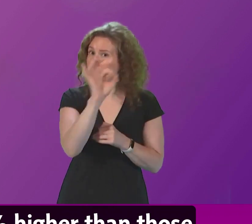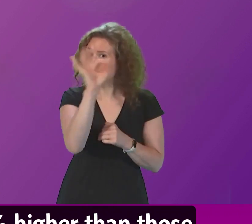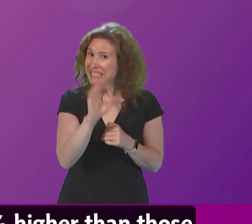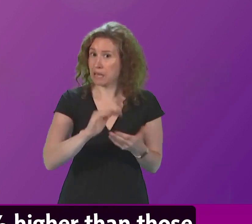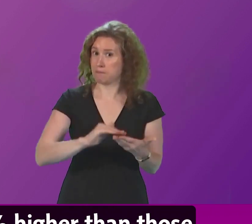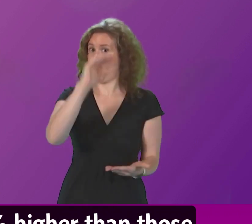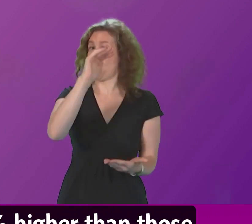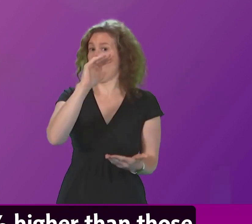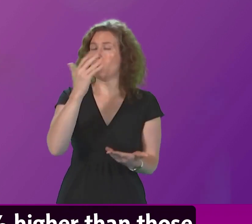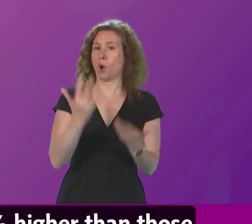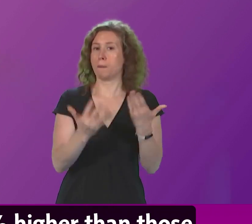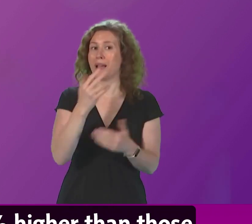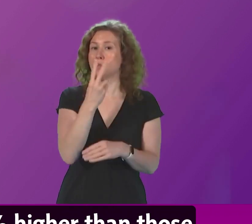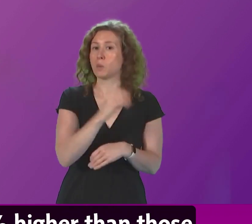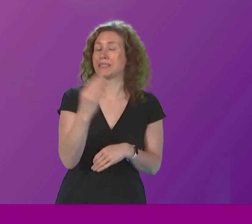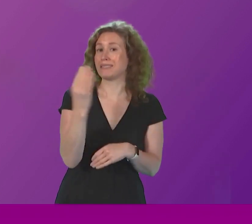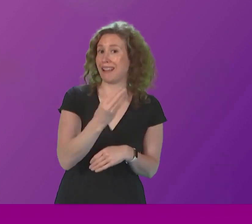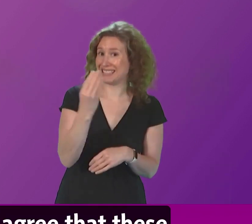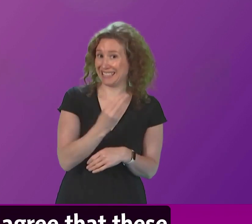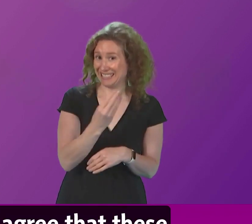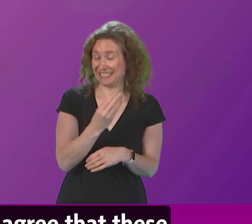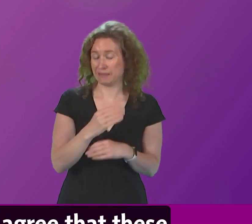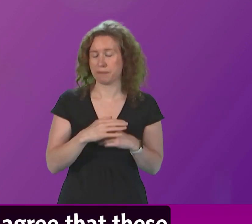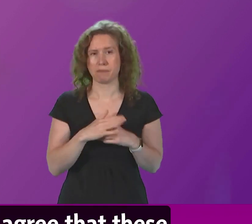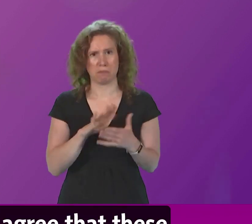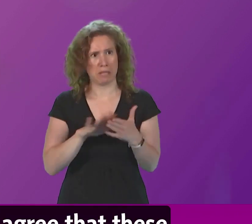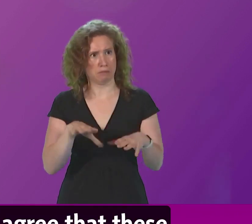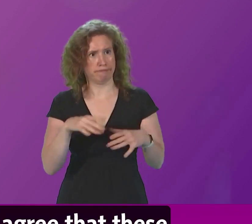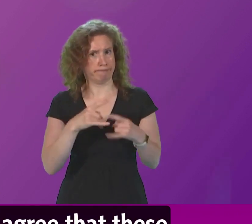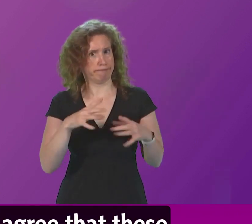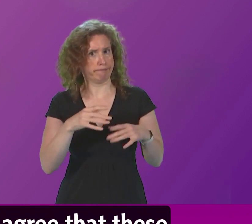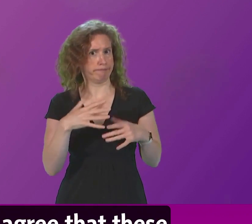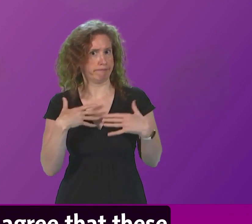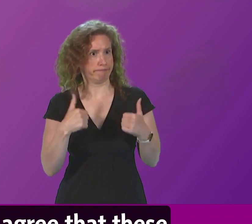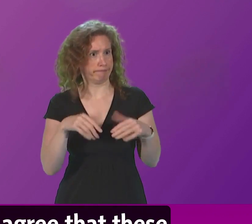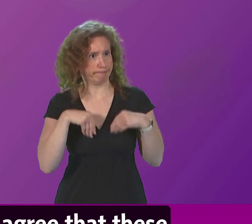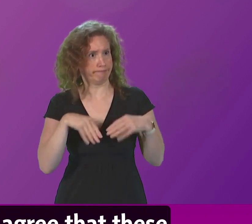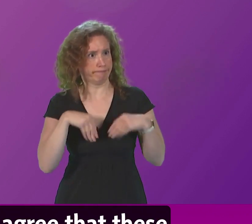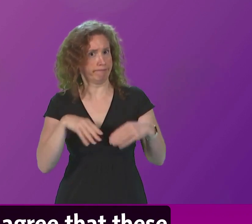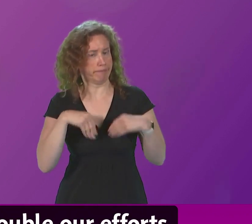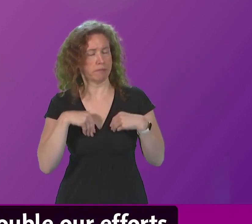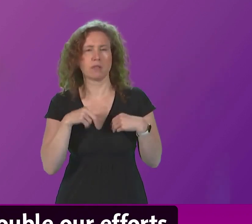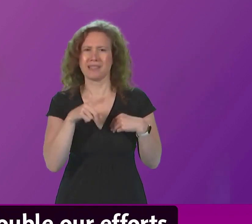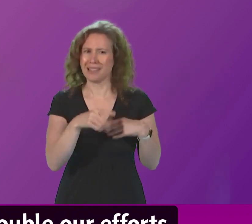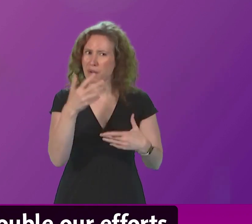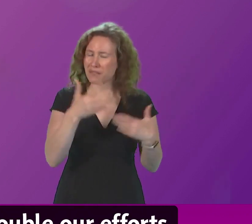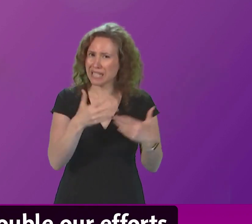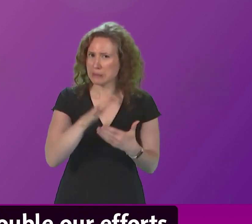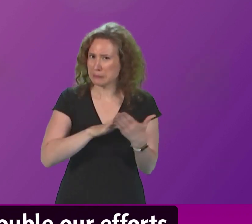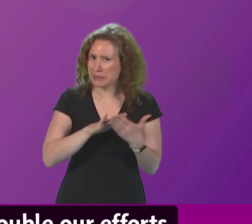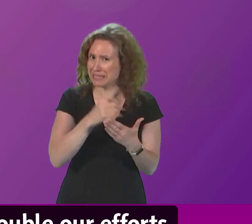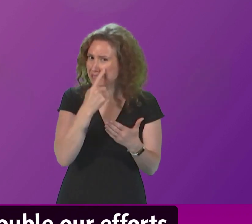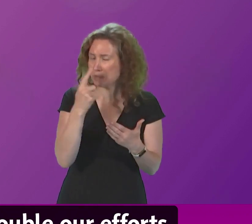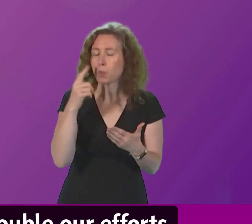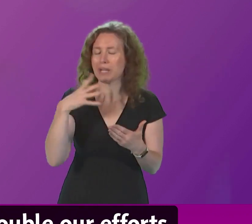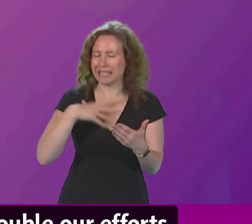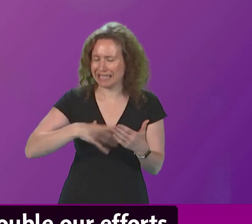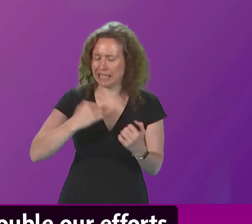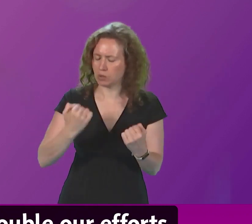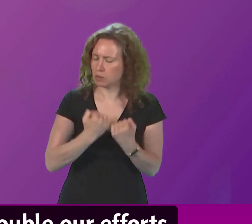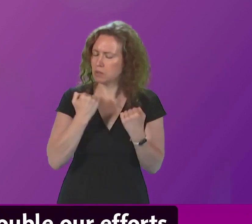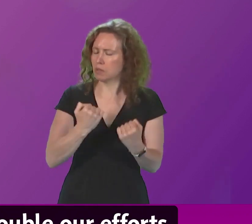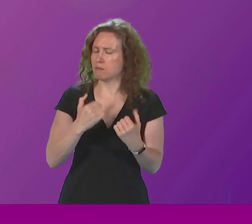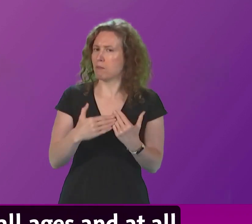than those recorded in 2019. Does the First Minister agree that these figures speak to the need to both redouble our